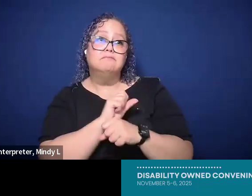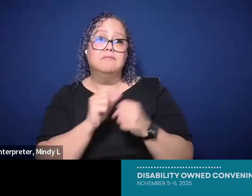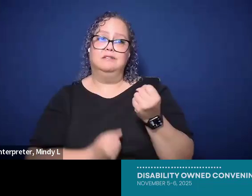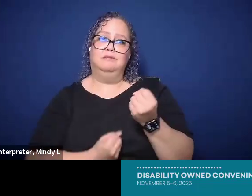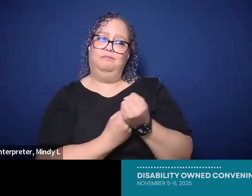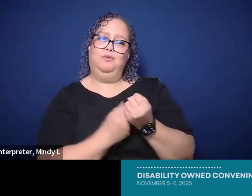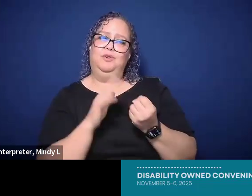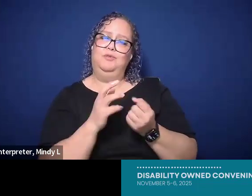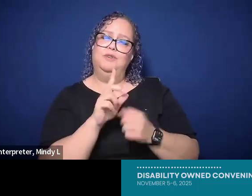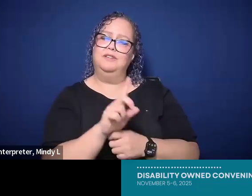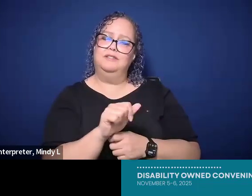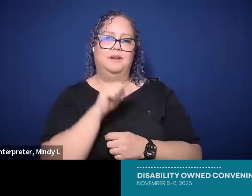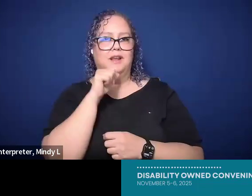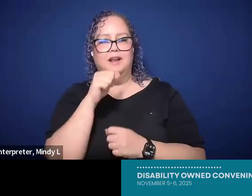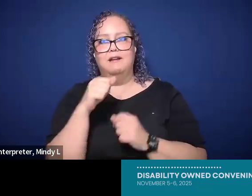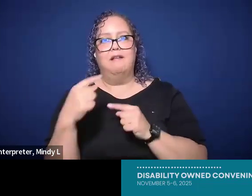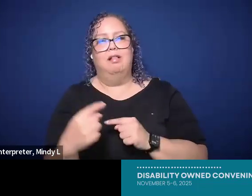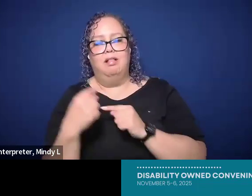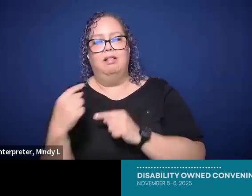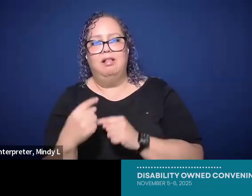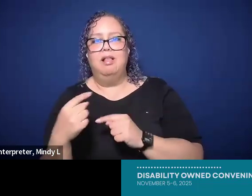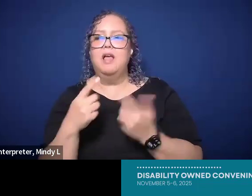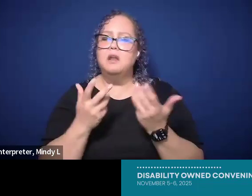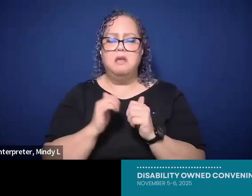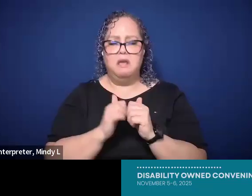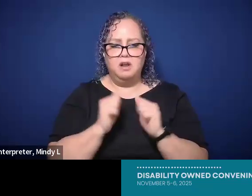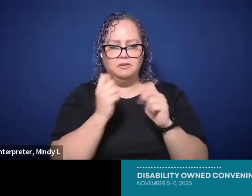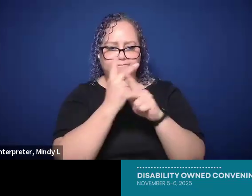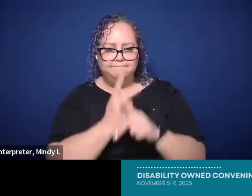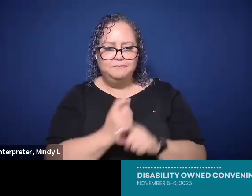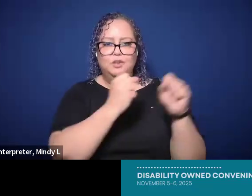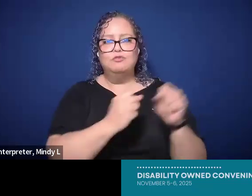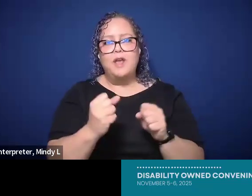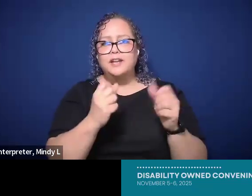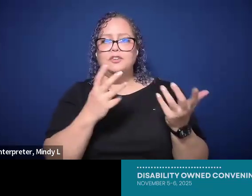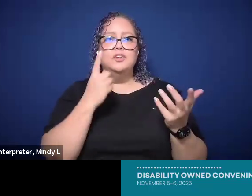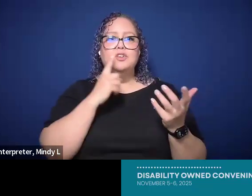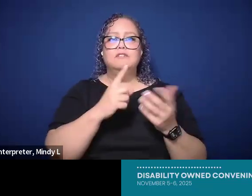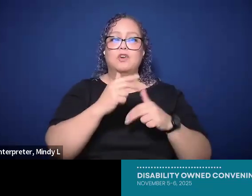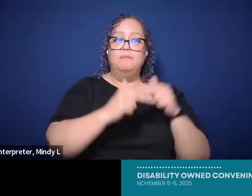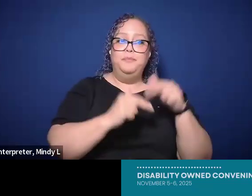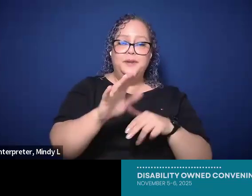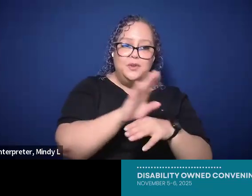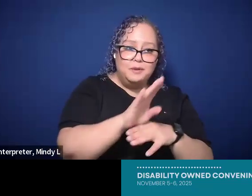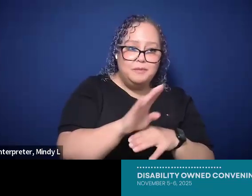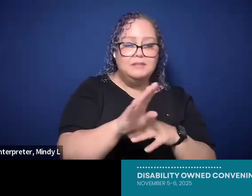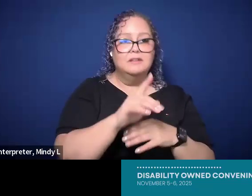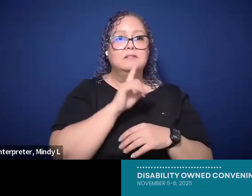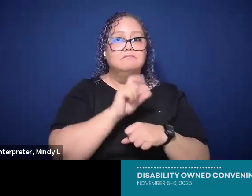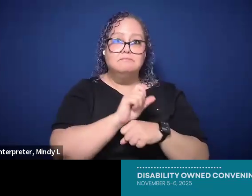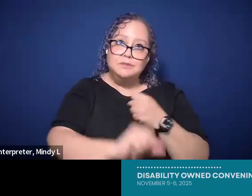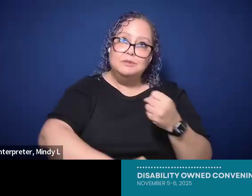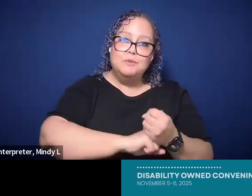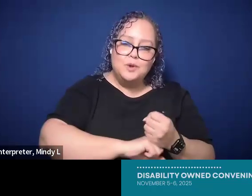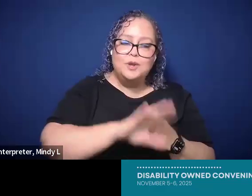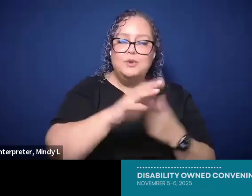have strategies to really build a business that supports both your health and your goals and works for you. So with